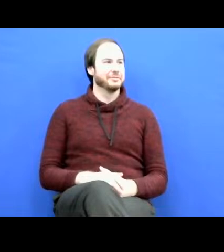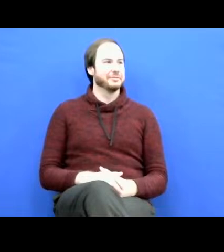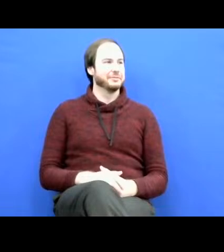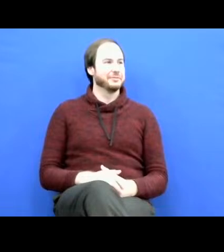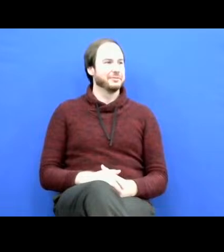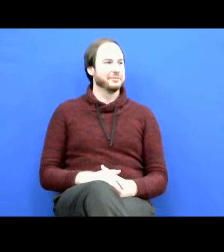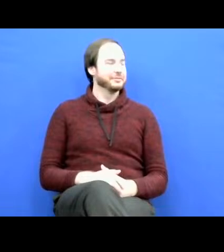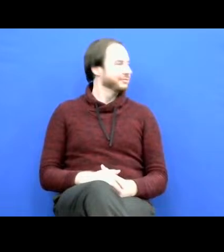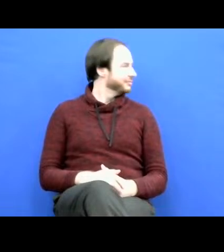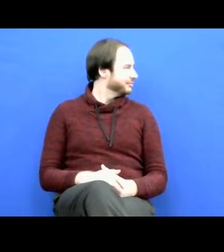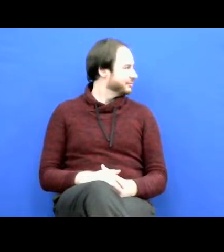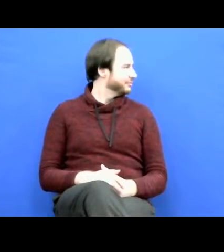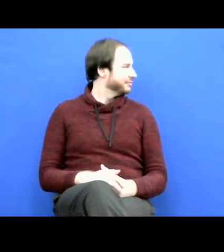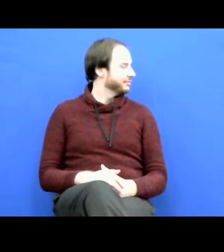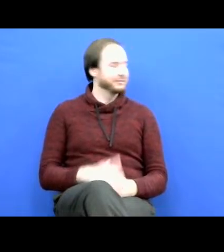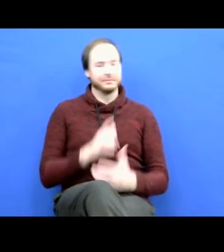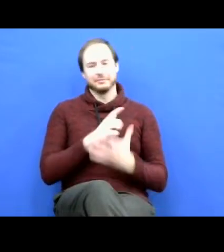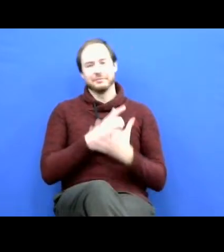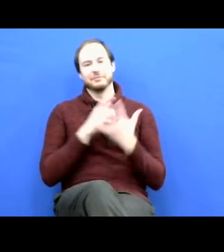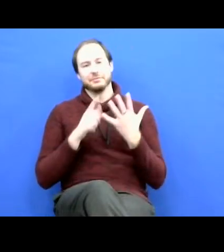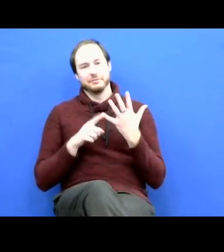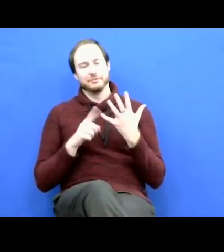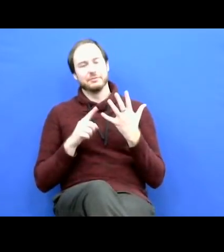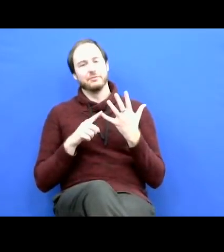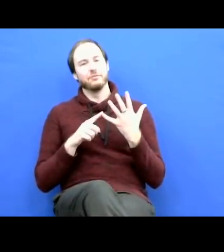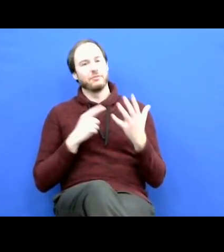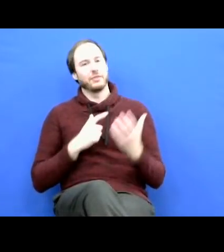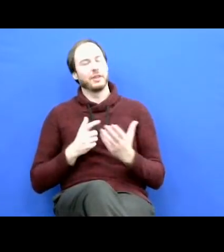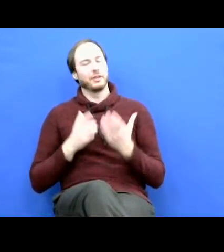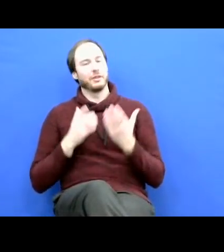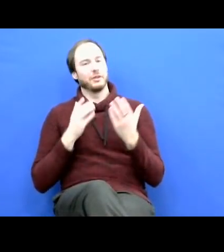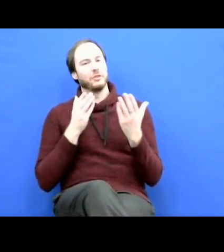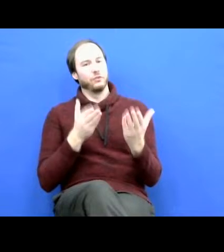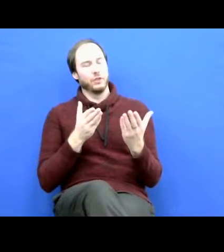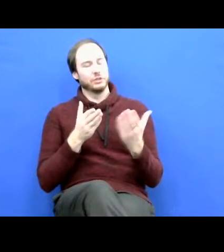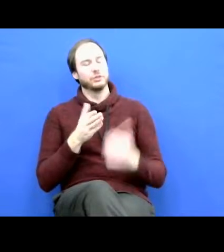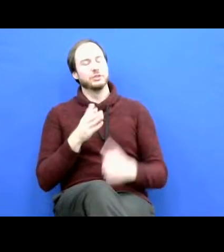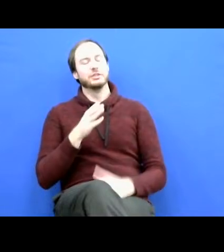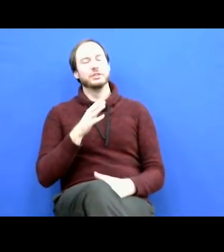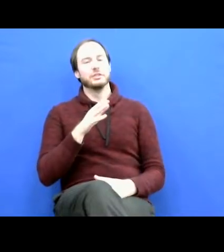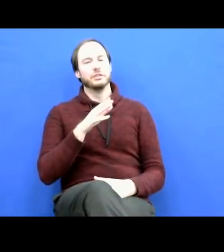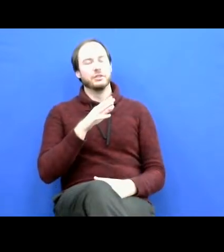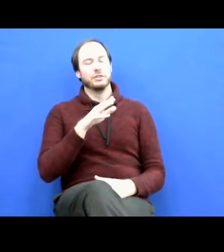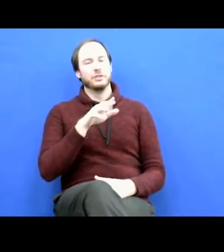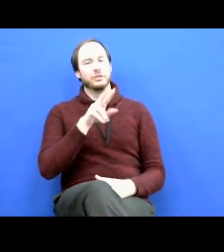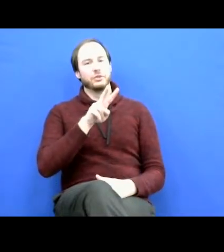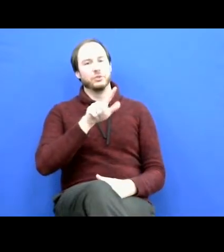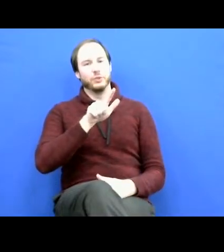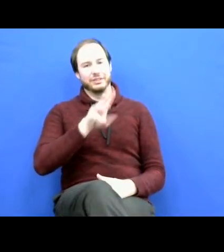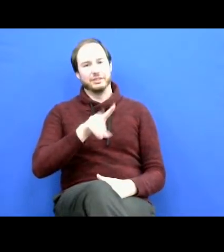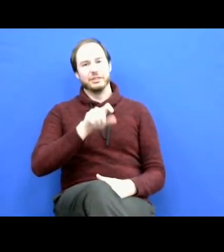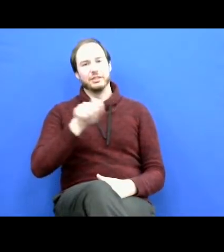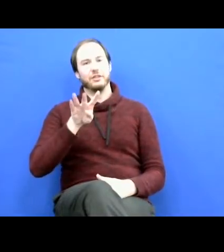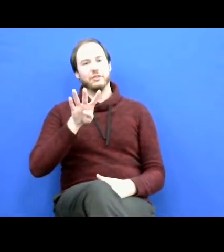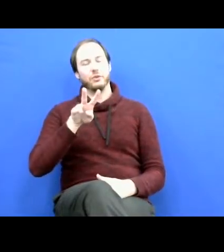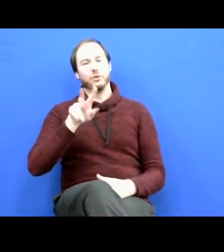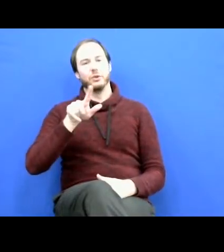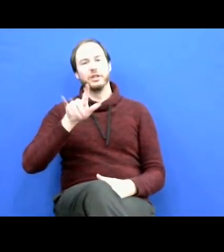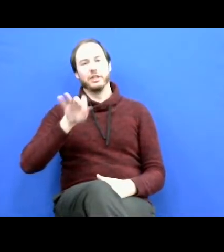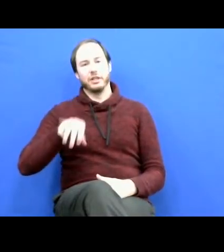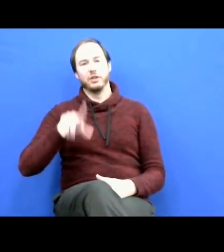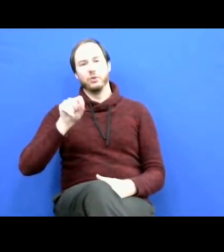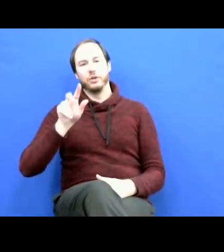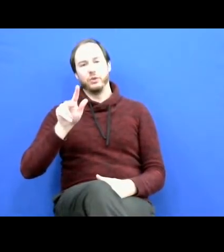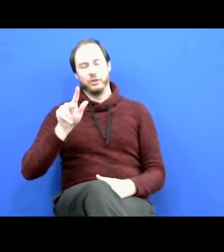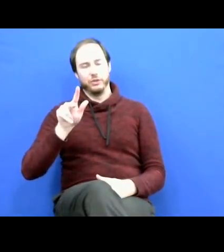Let me start with the next one. Yep. Supervisor Schultz and fellow board members, I have resolution number 26-429,